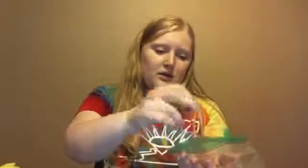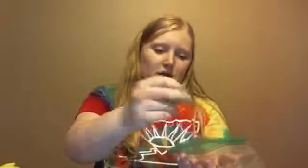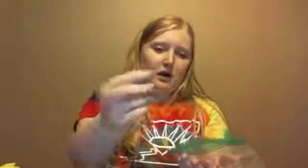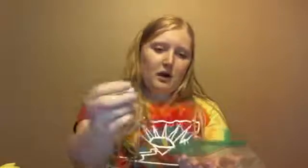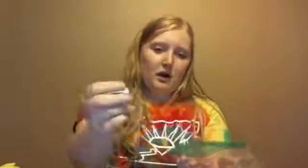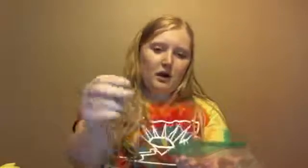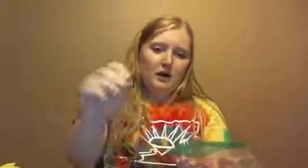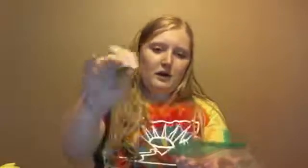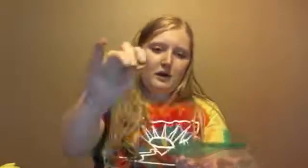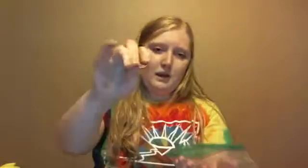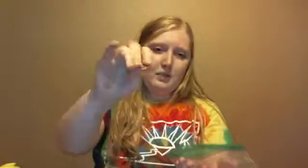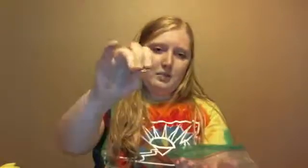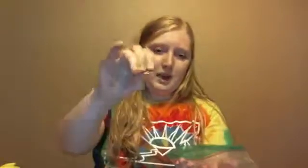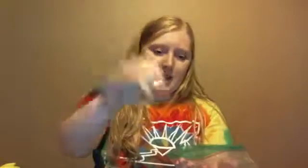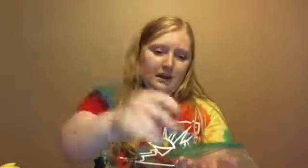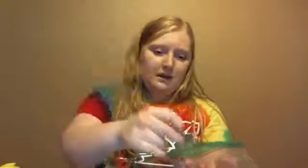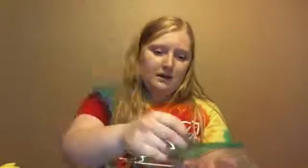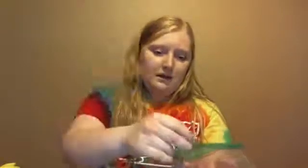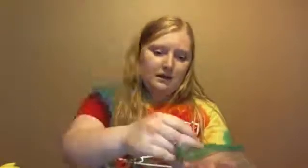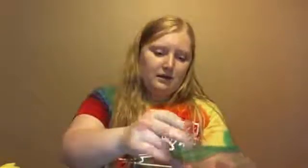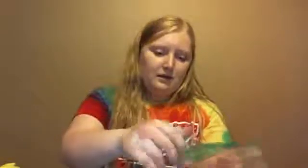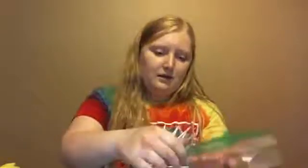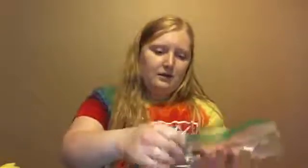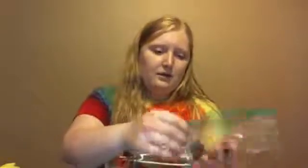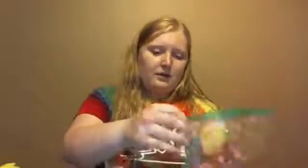They're hard. They don't bend.